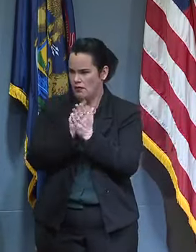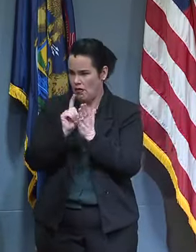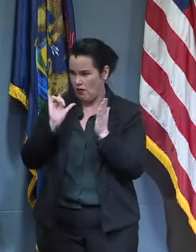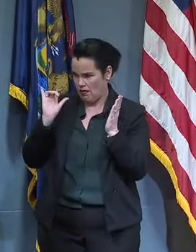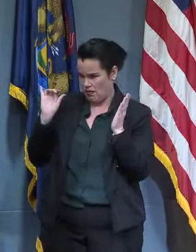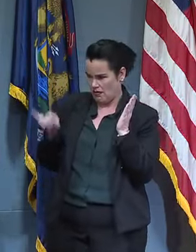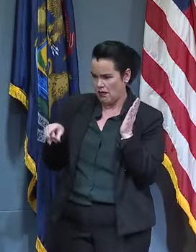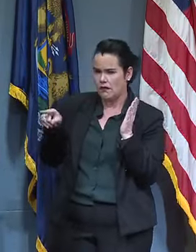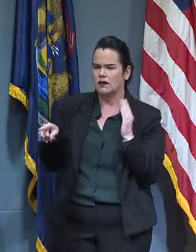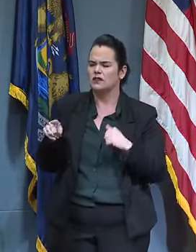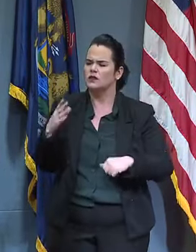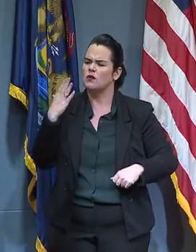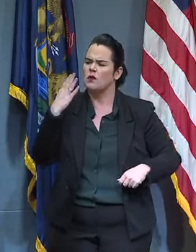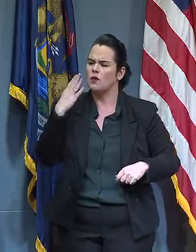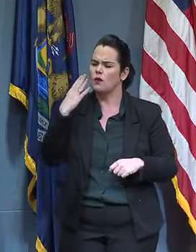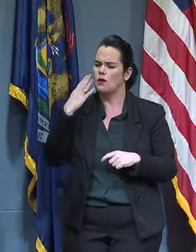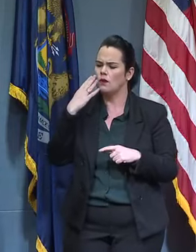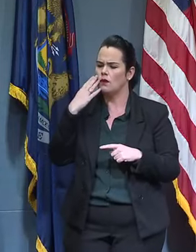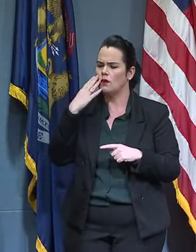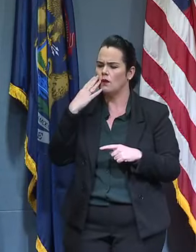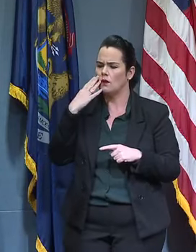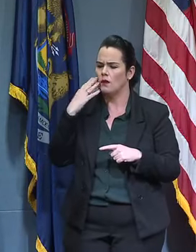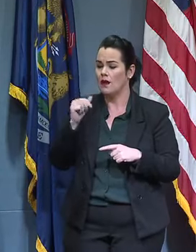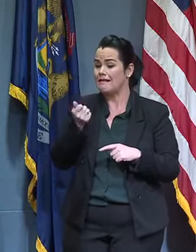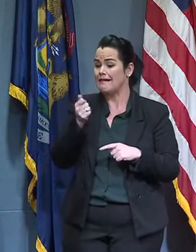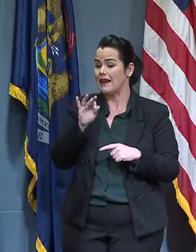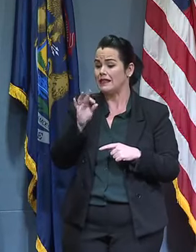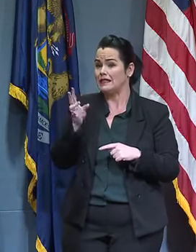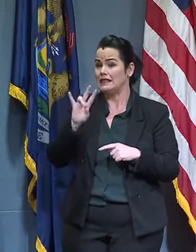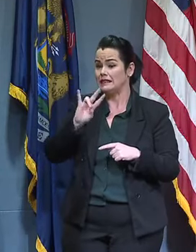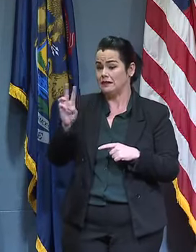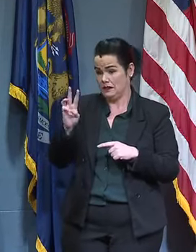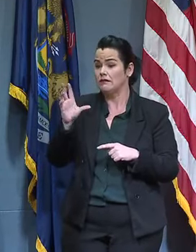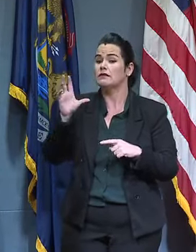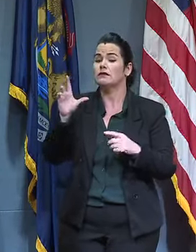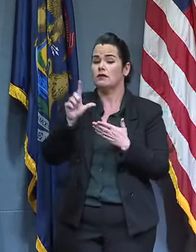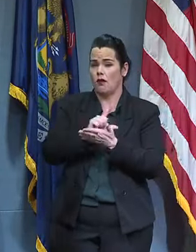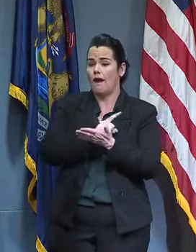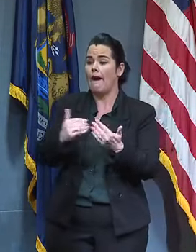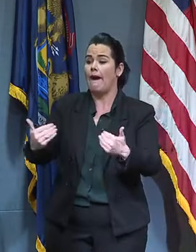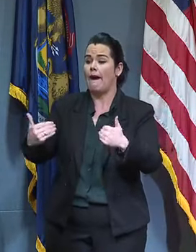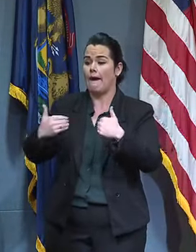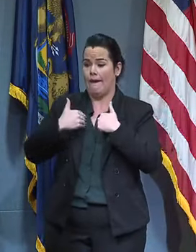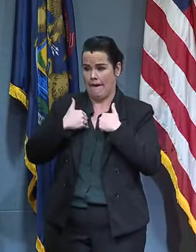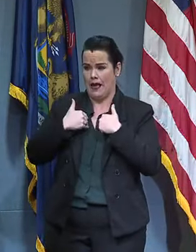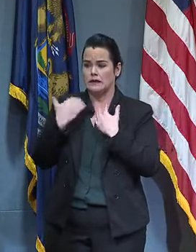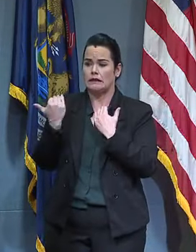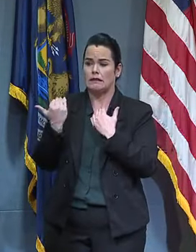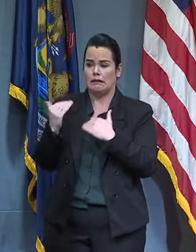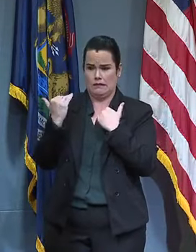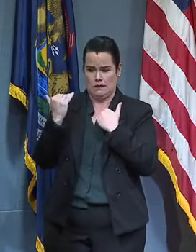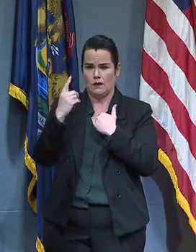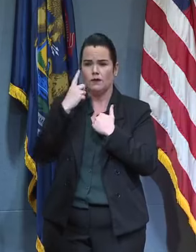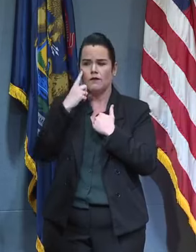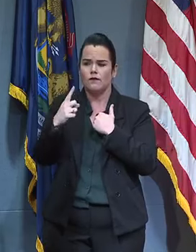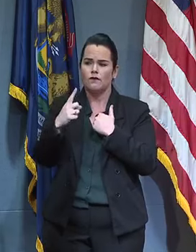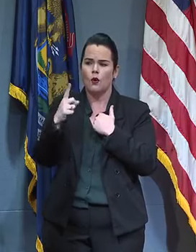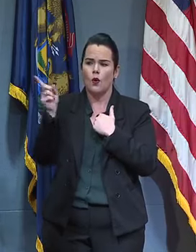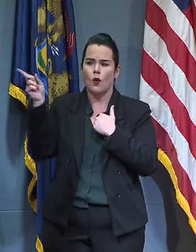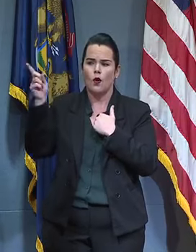Why does the 1976 law does have a time limit for the legislator to re-extend your emergency? Why